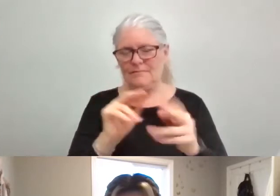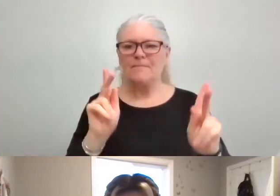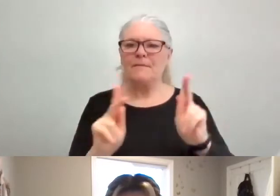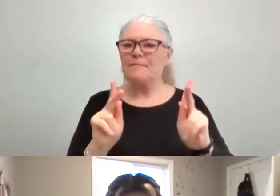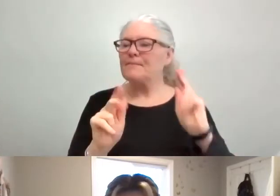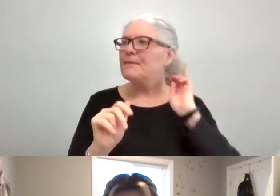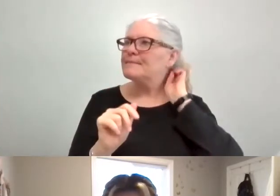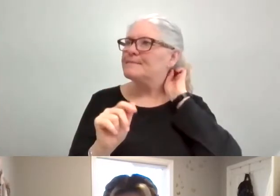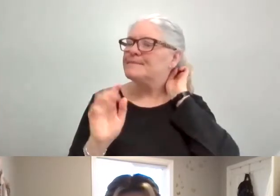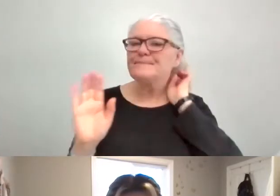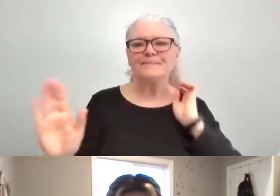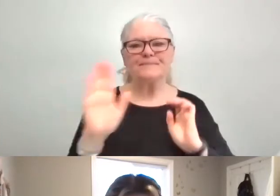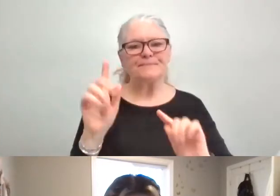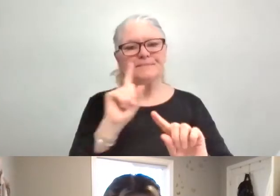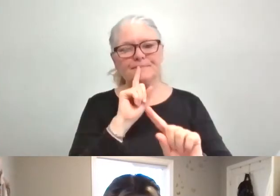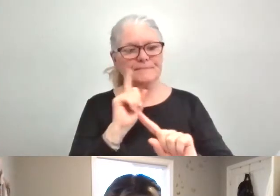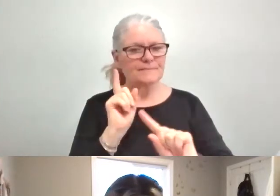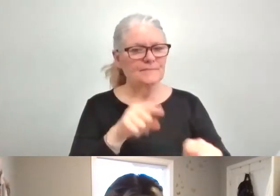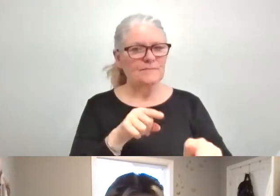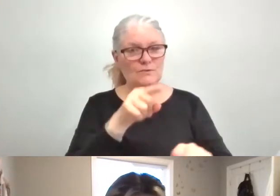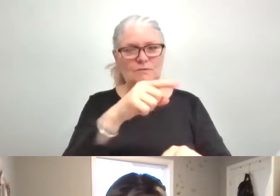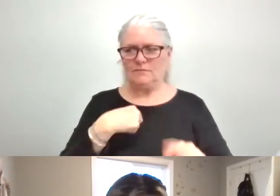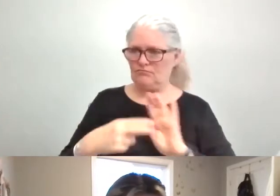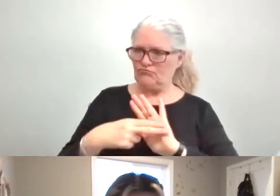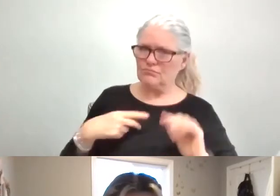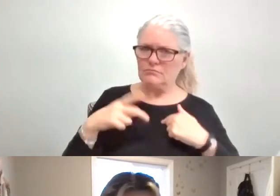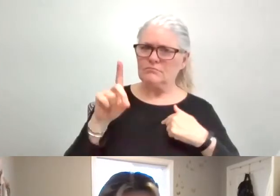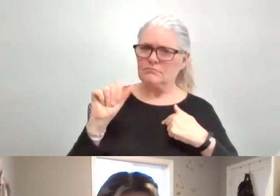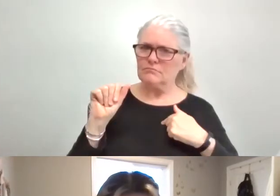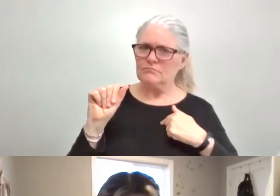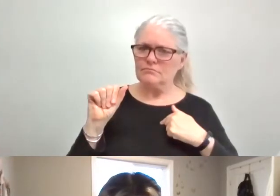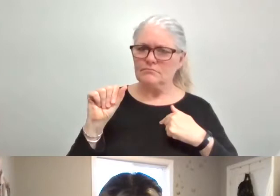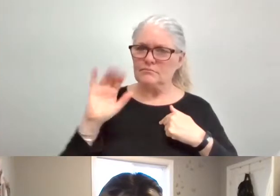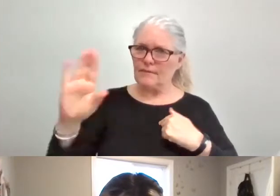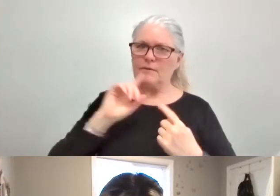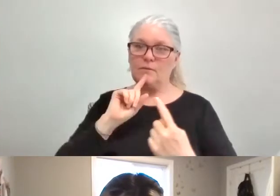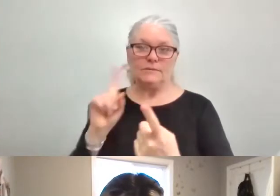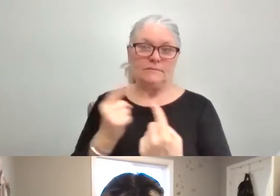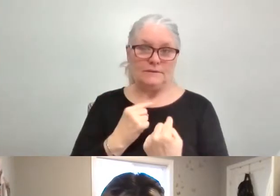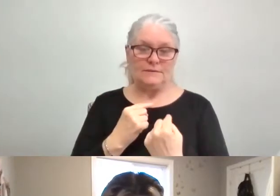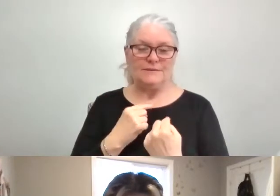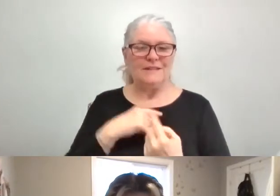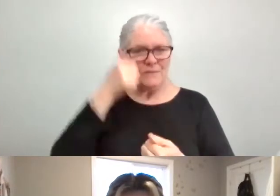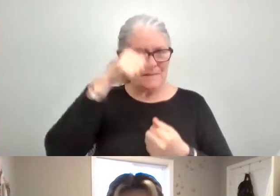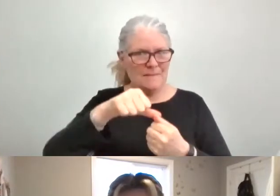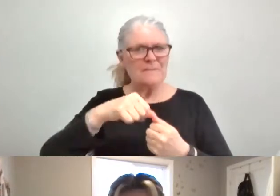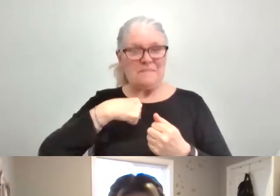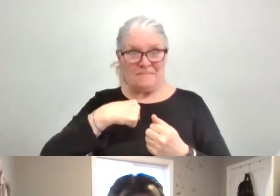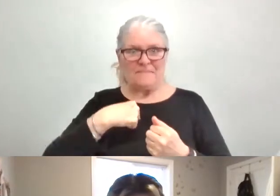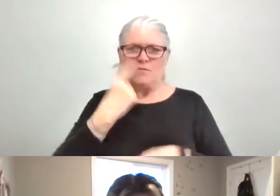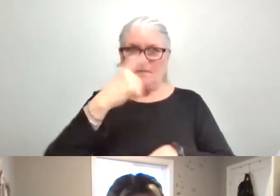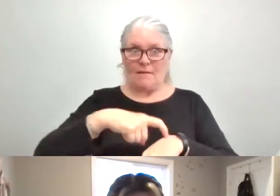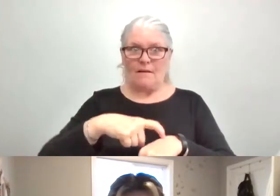like responding to it when you call yourself disabled. It kind of reminded me of when I was at a dinner party